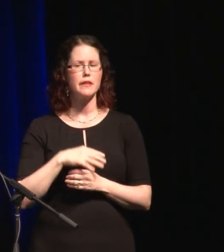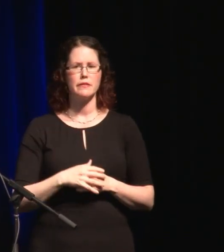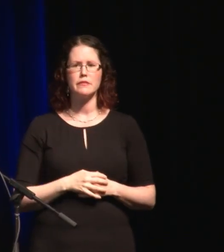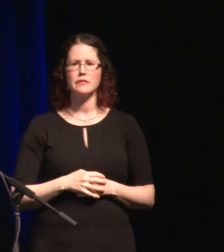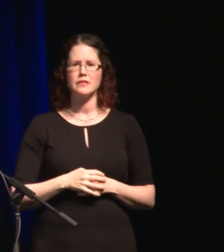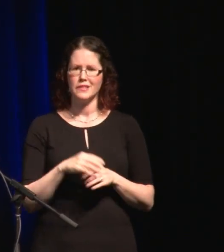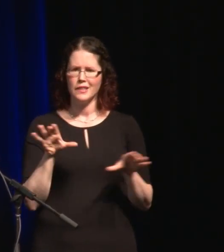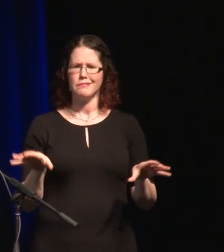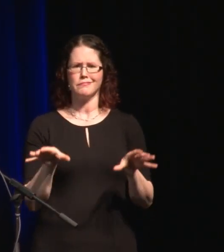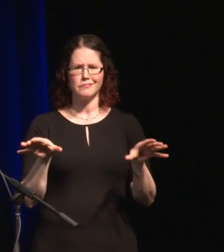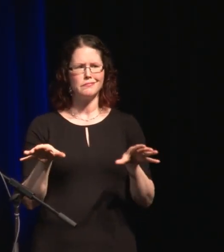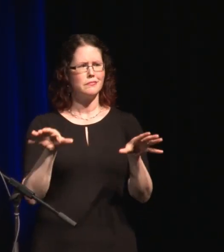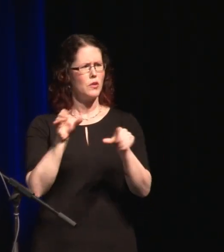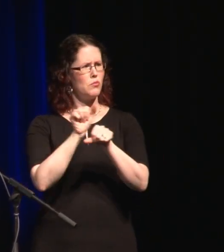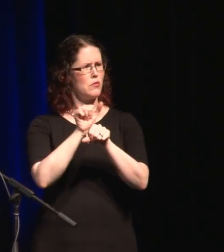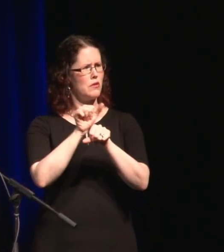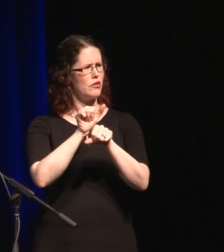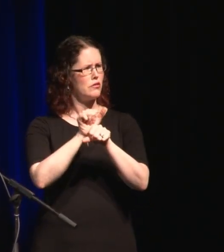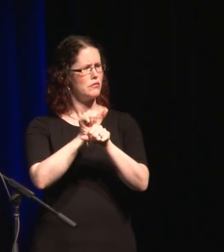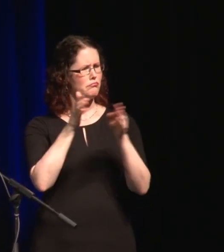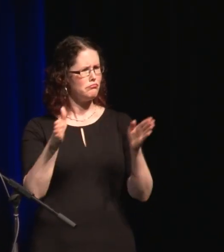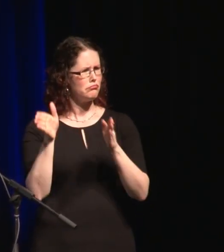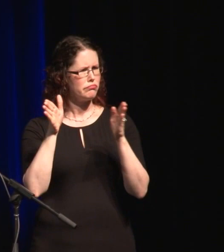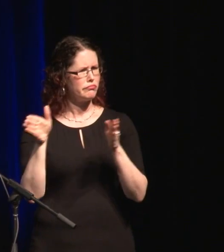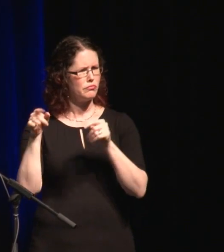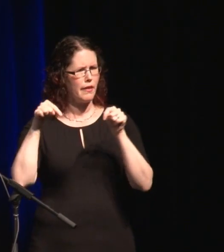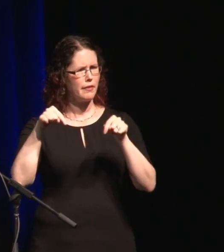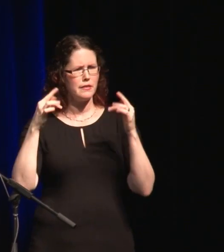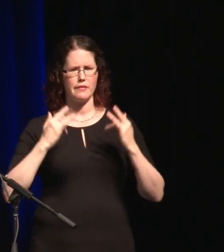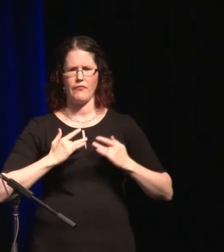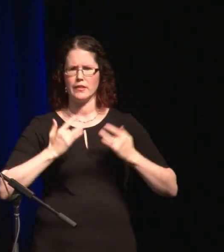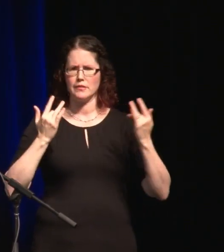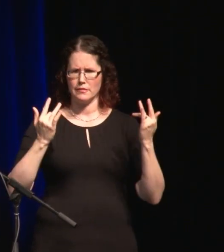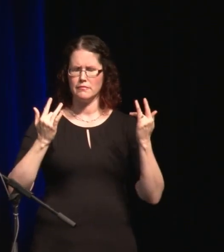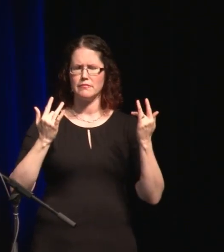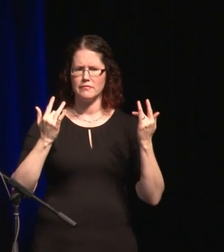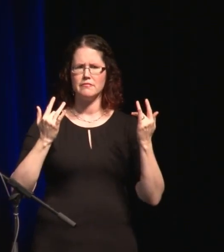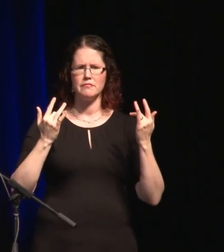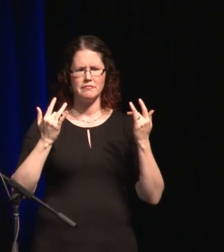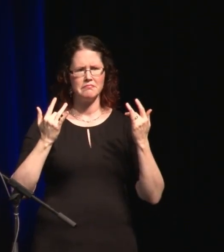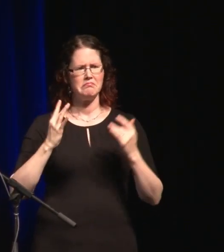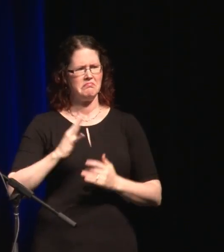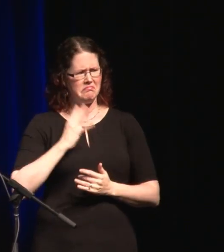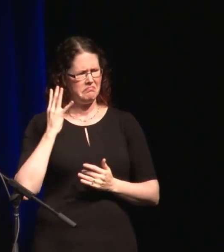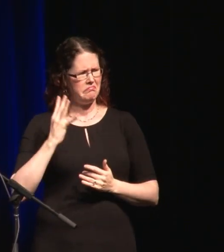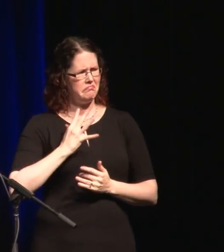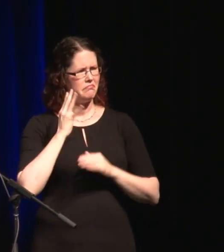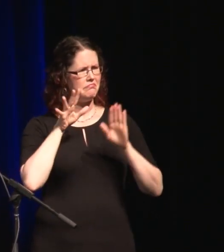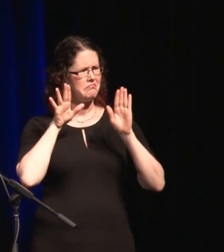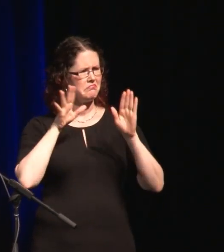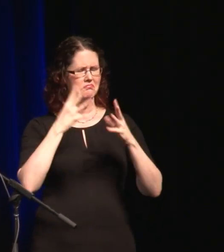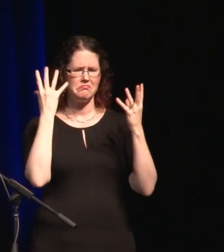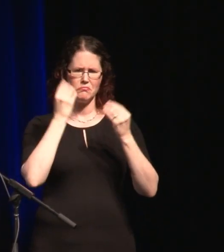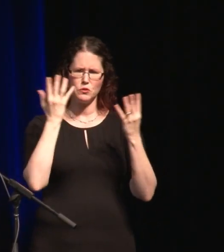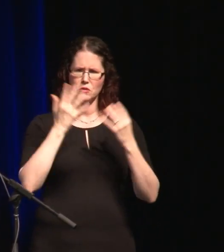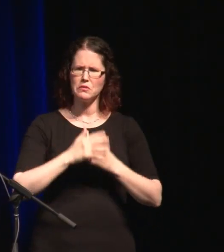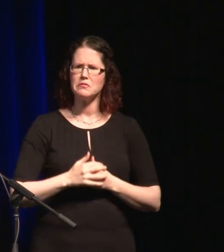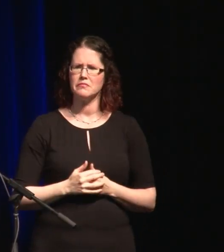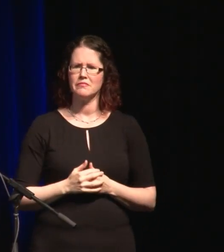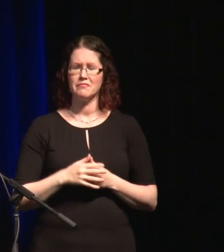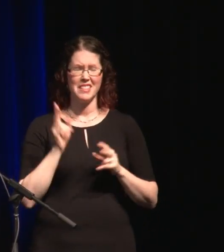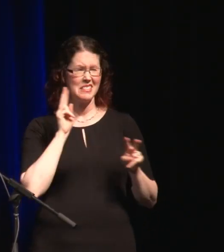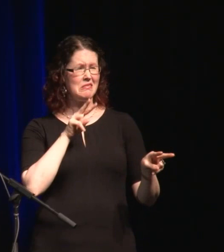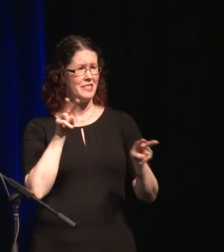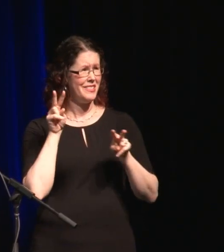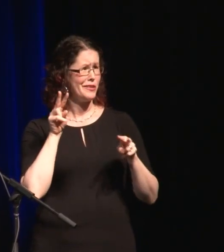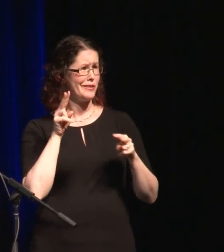worked tirelessly to get this convocation to where it is today. The work that they've put in getting the building looking